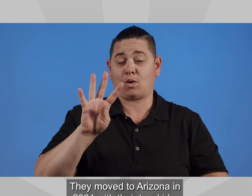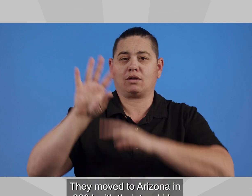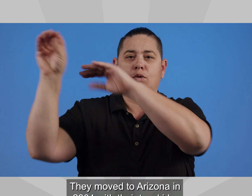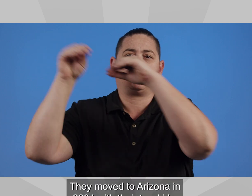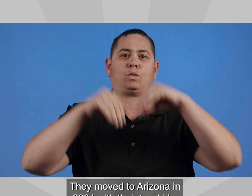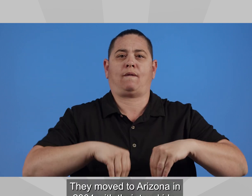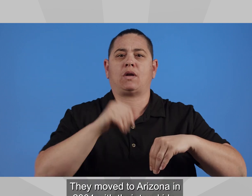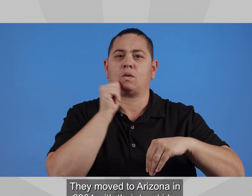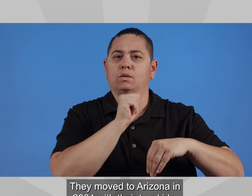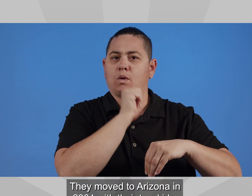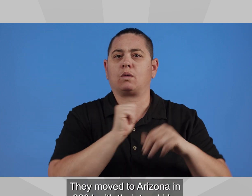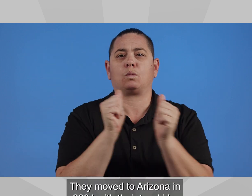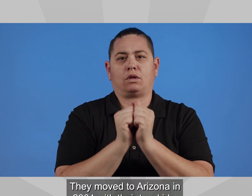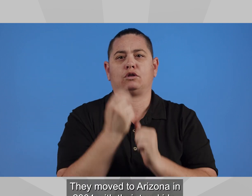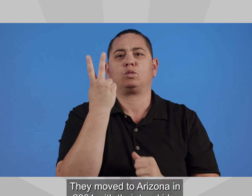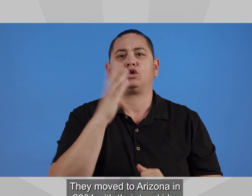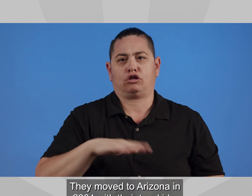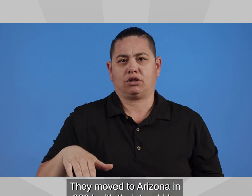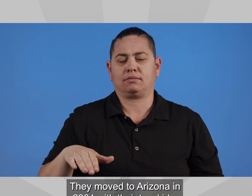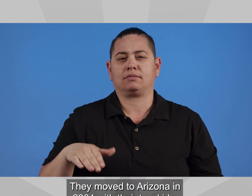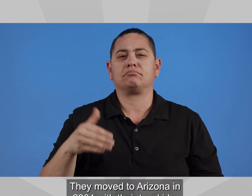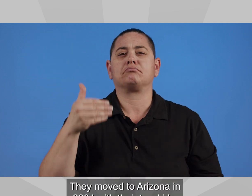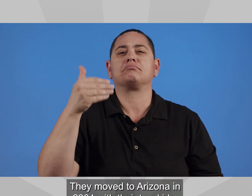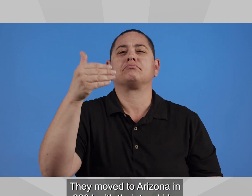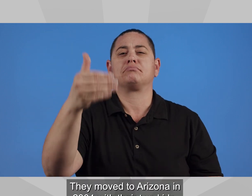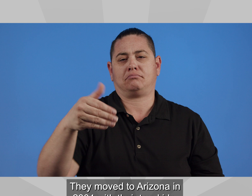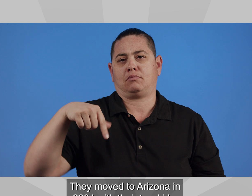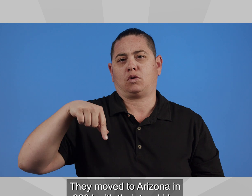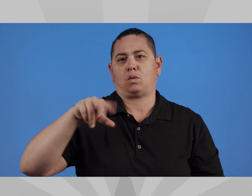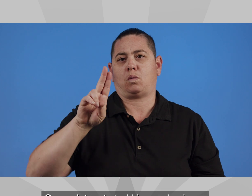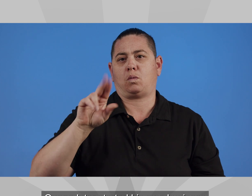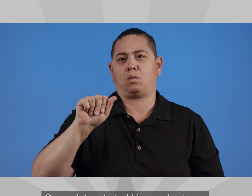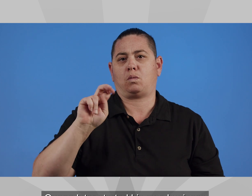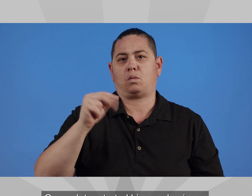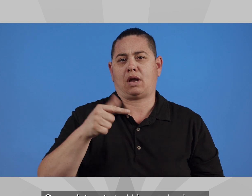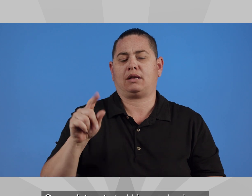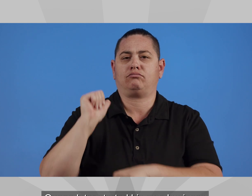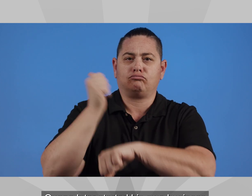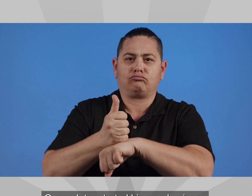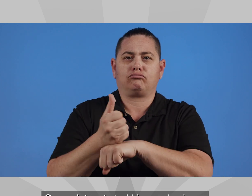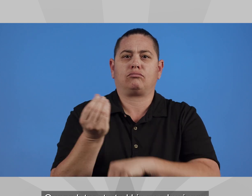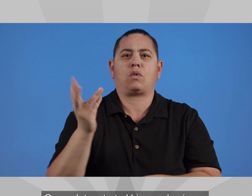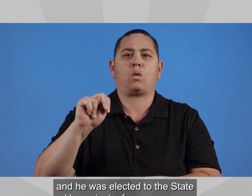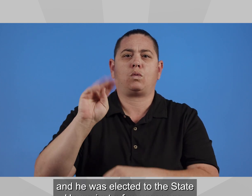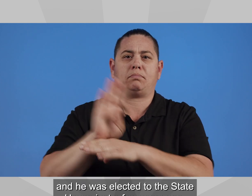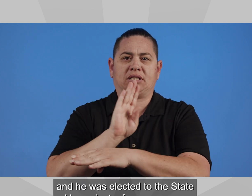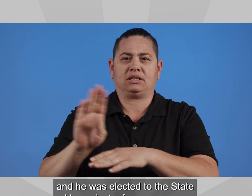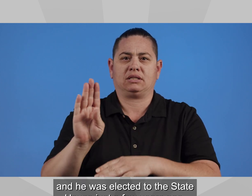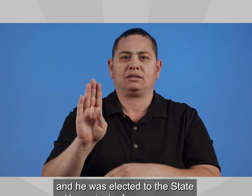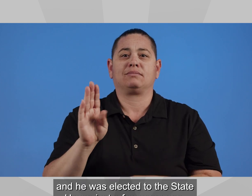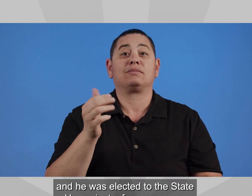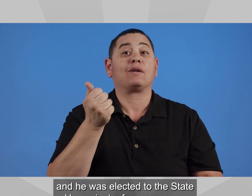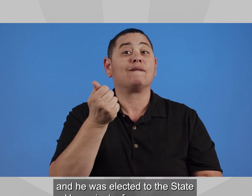They moved to Arizona in 2004 with their 2 kids. Quang later started his own business, and he